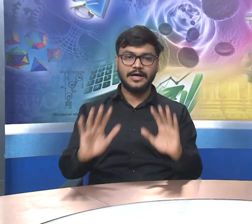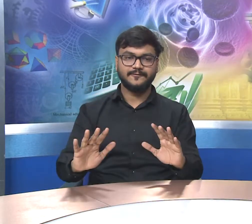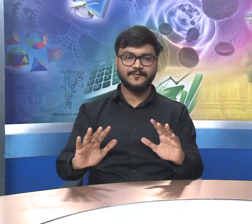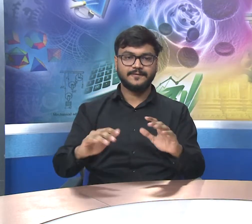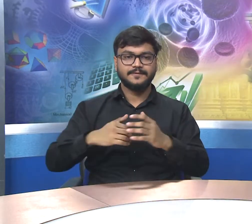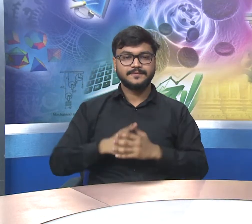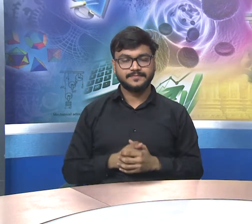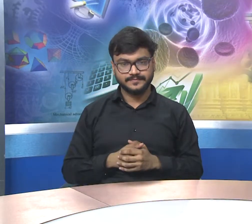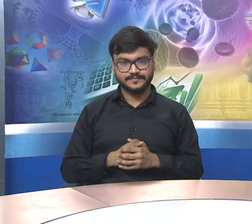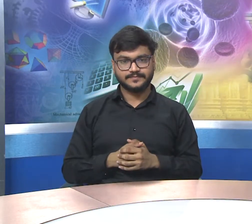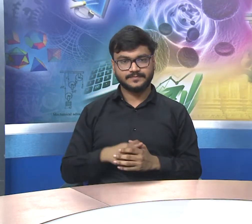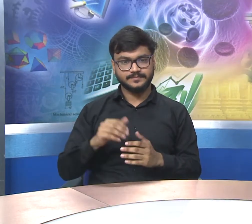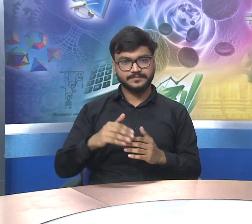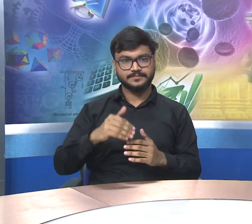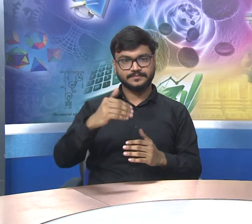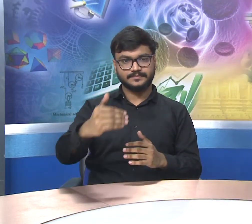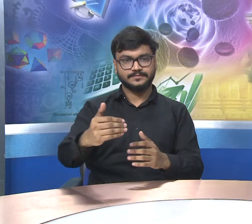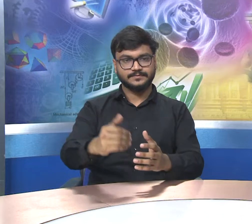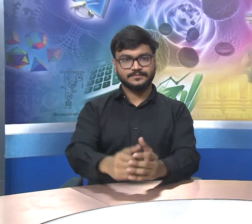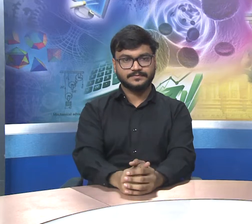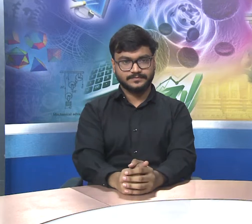the Indian Sign Language community.